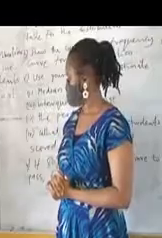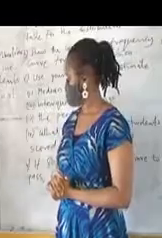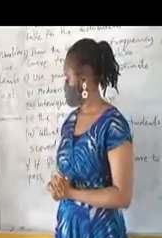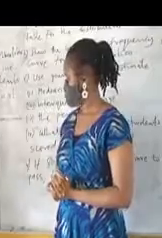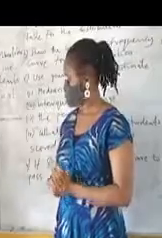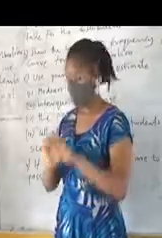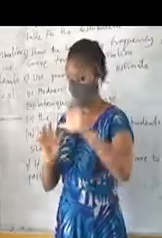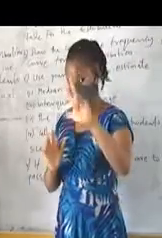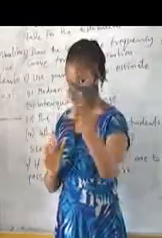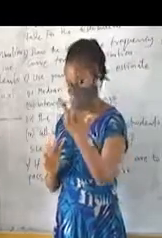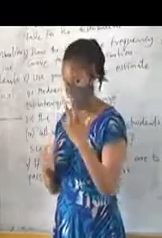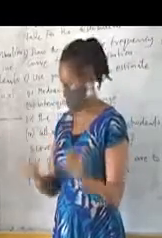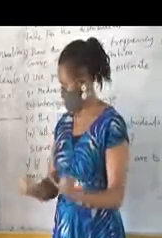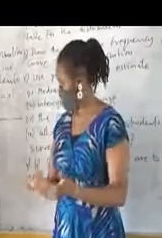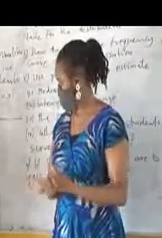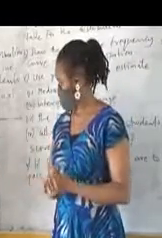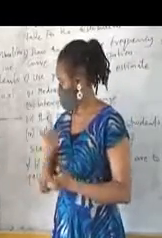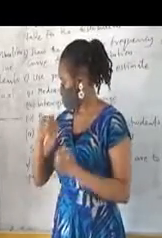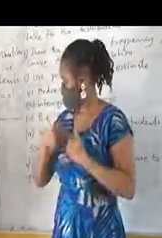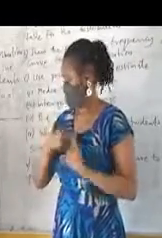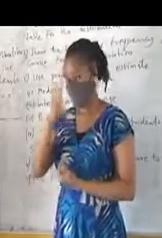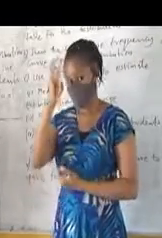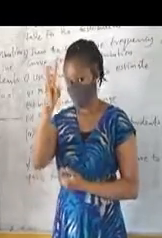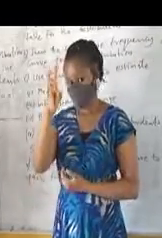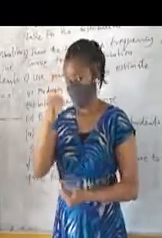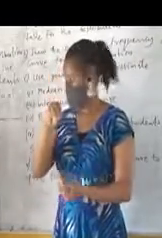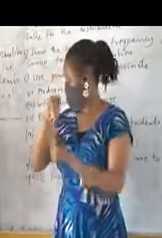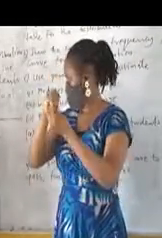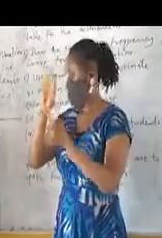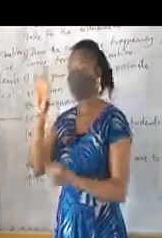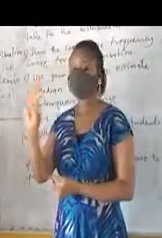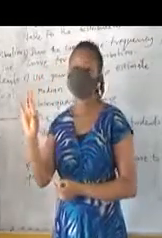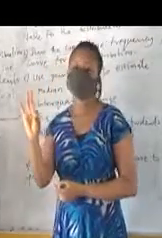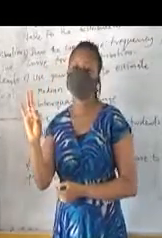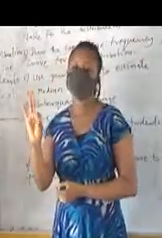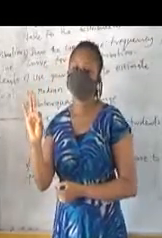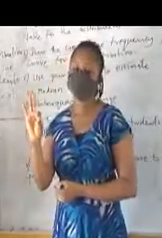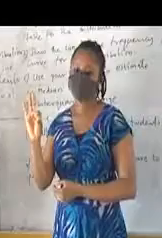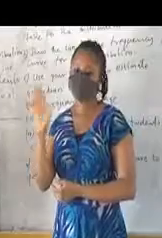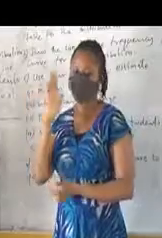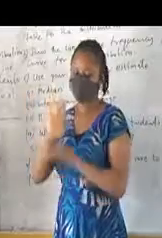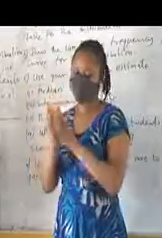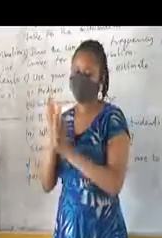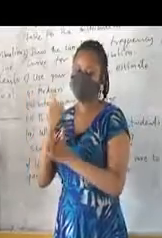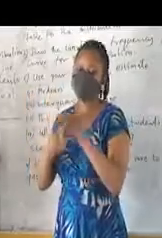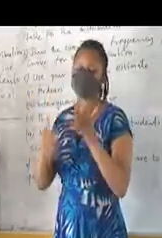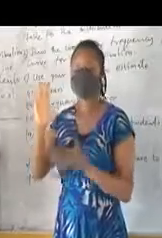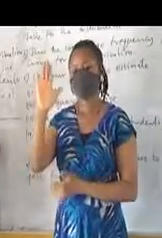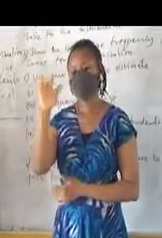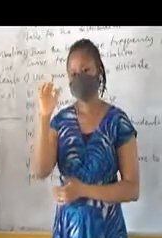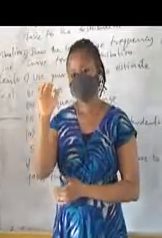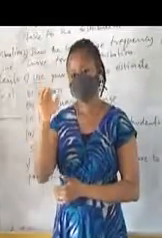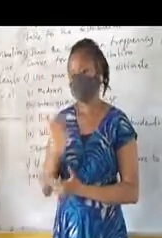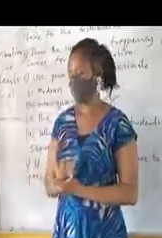Then go to the third class, you now have 6 plus 9 to give you